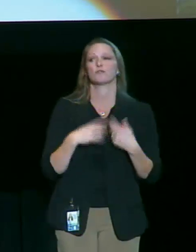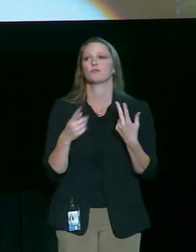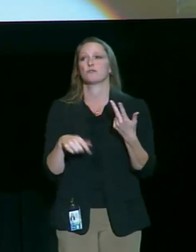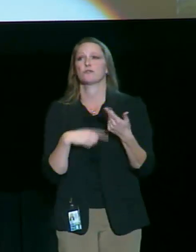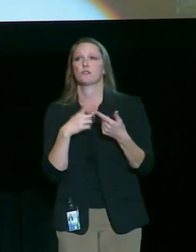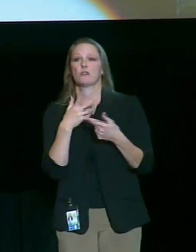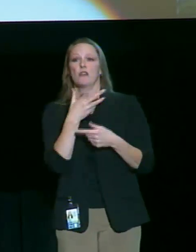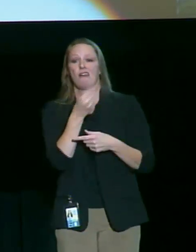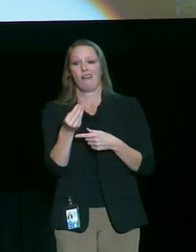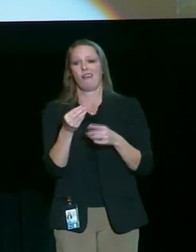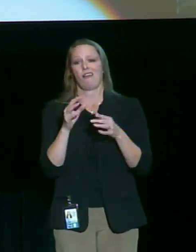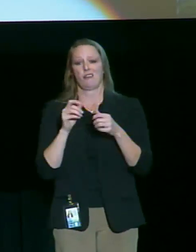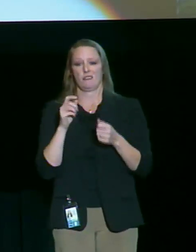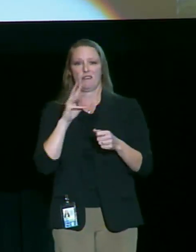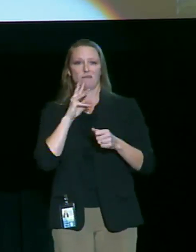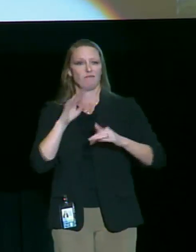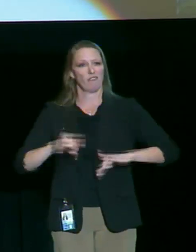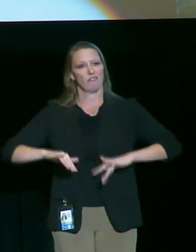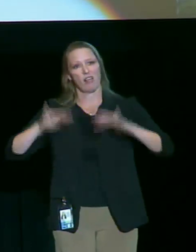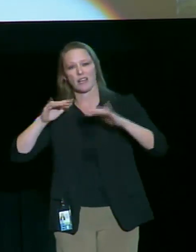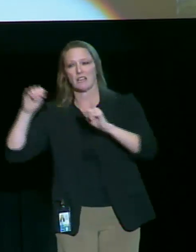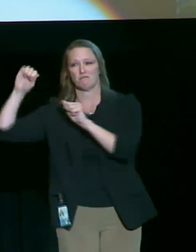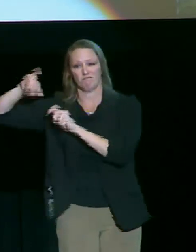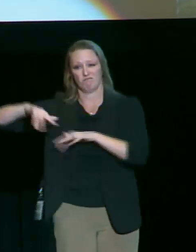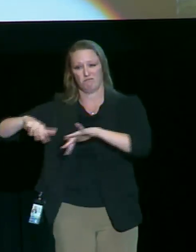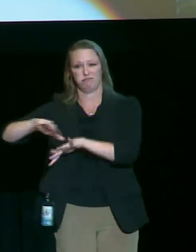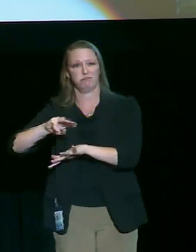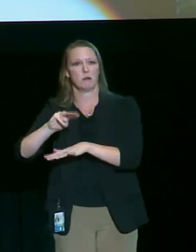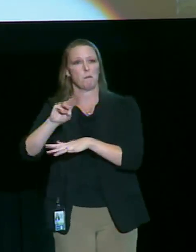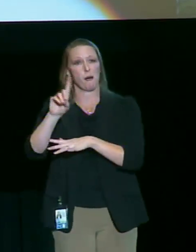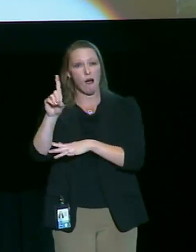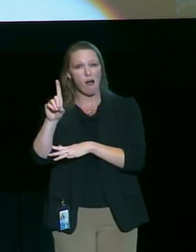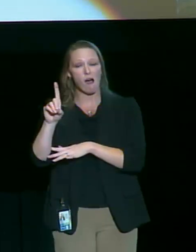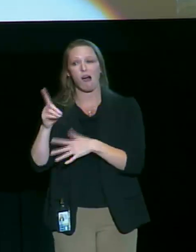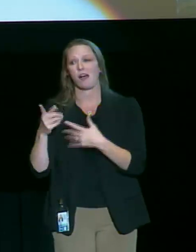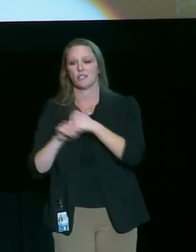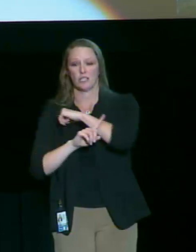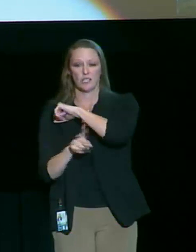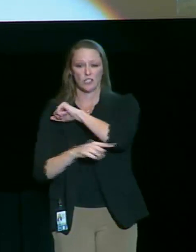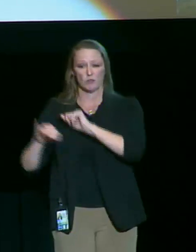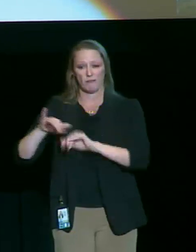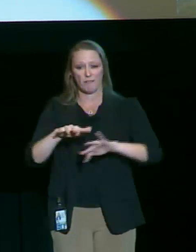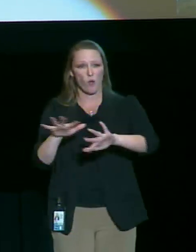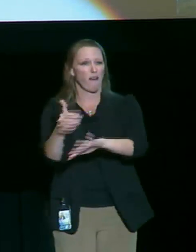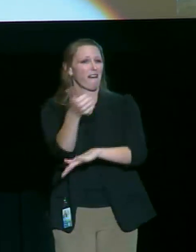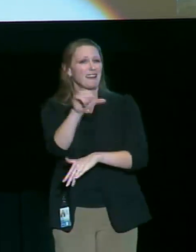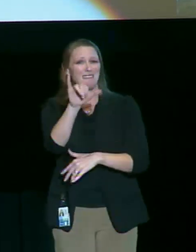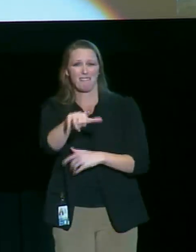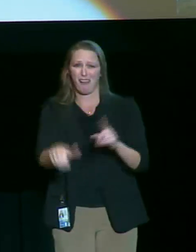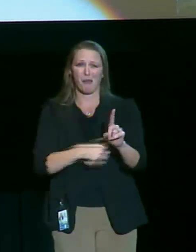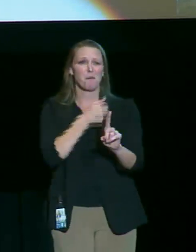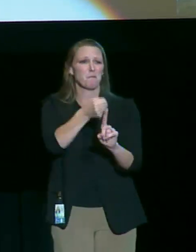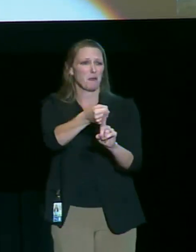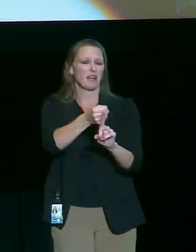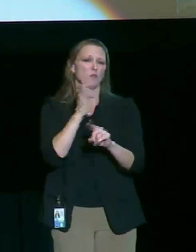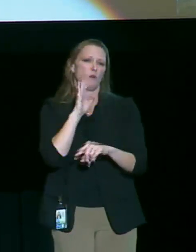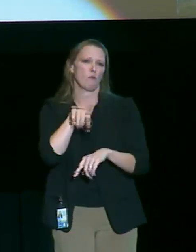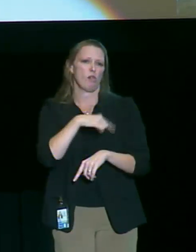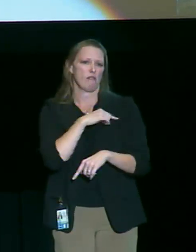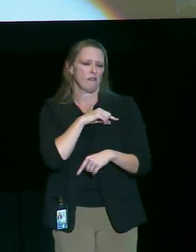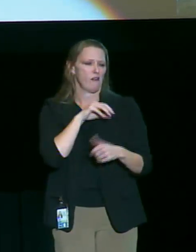and associated flooding, mudslides, and debris flow in Santa Barbara,